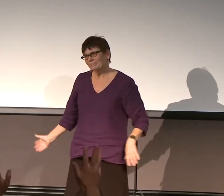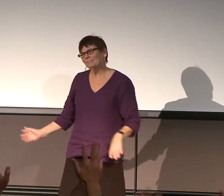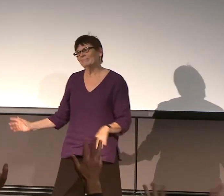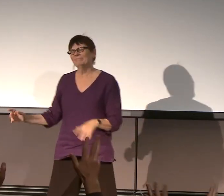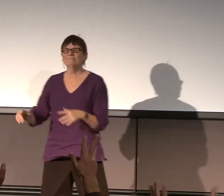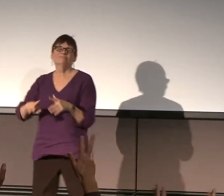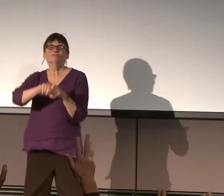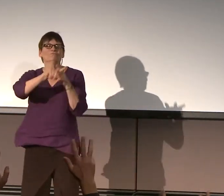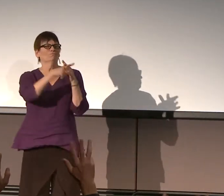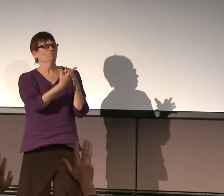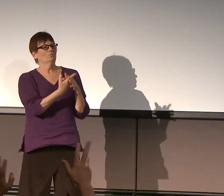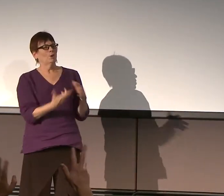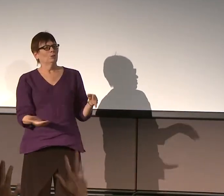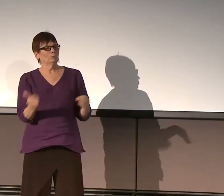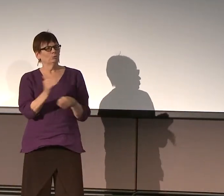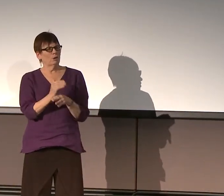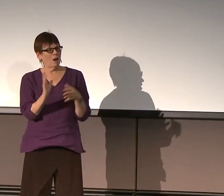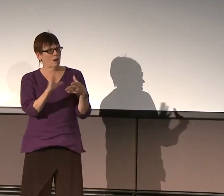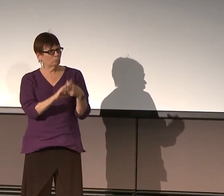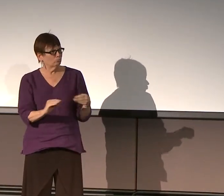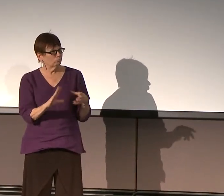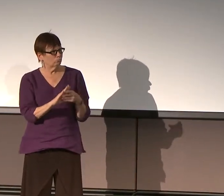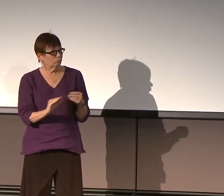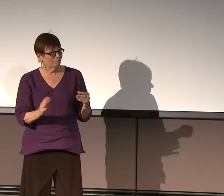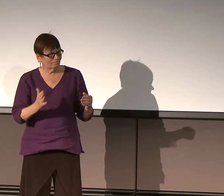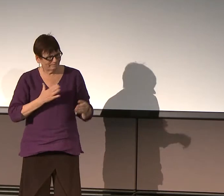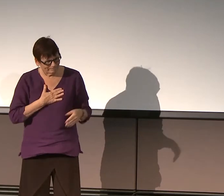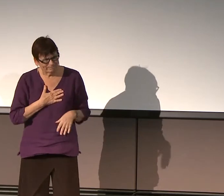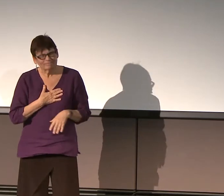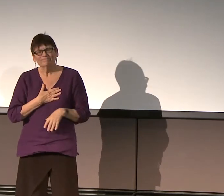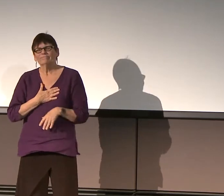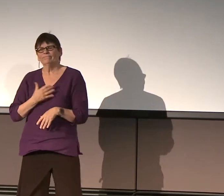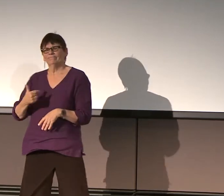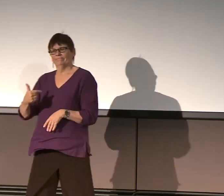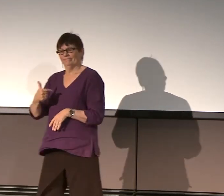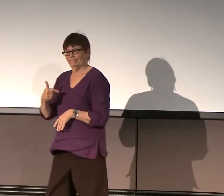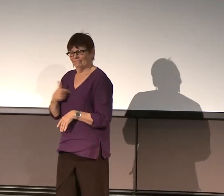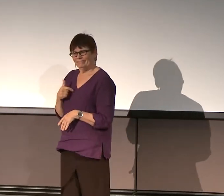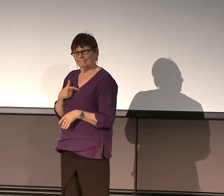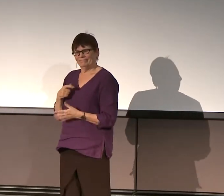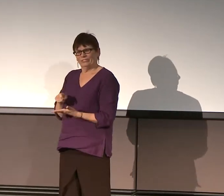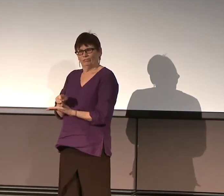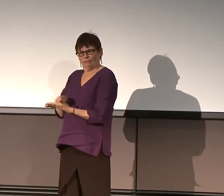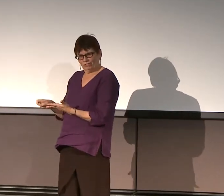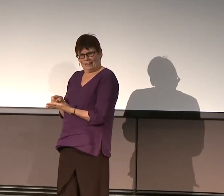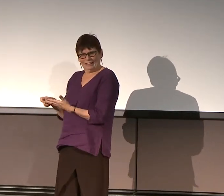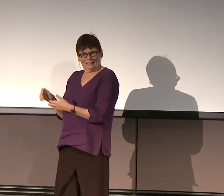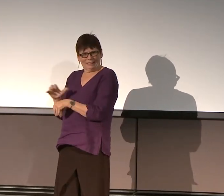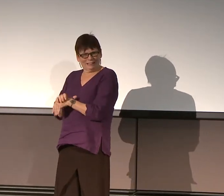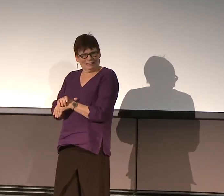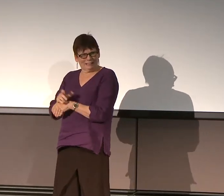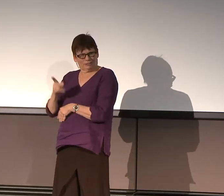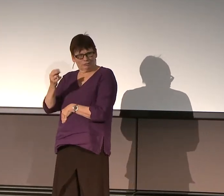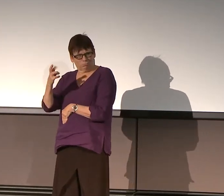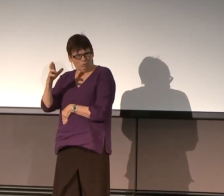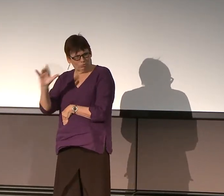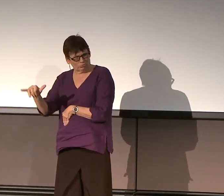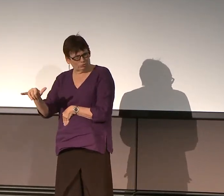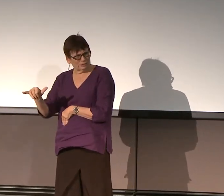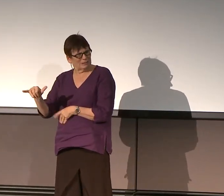and Chicago. Thank you very much. Tonight, I'm going to start us out by telling you a little